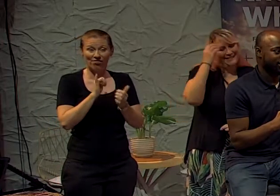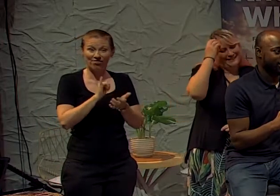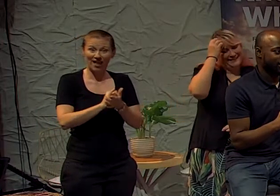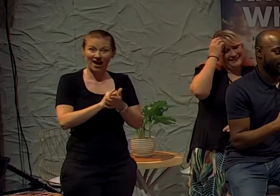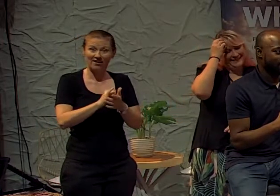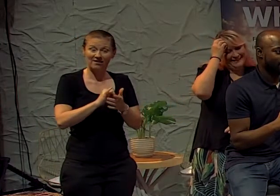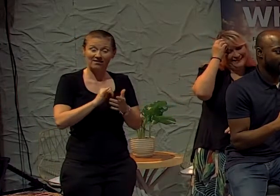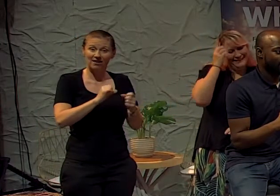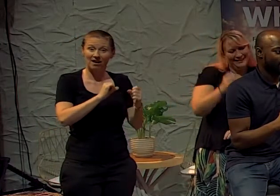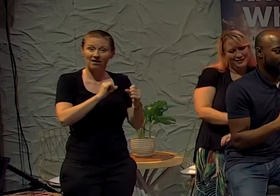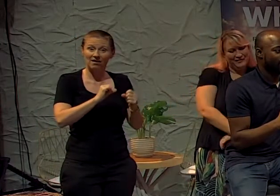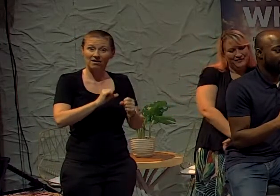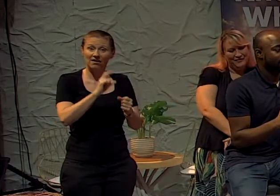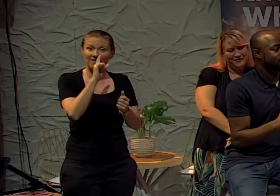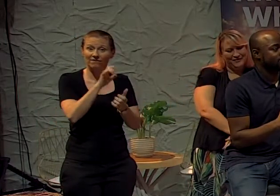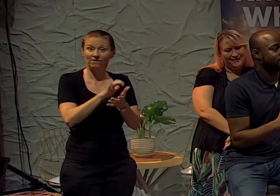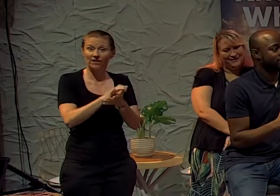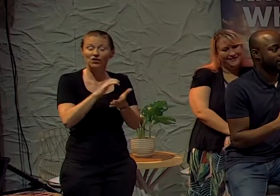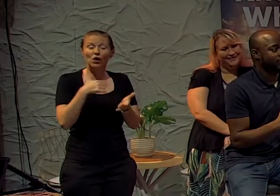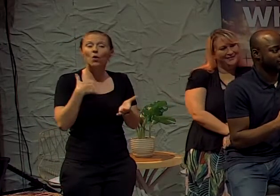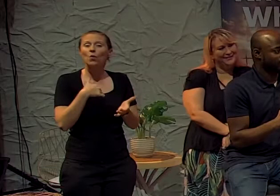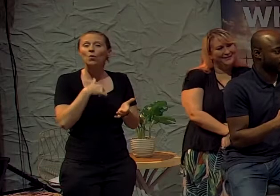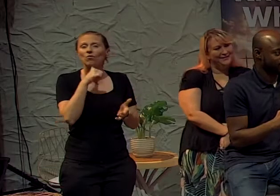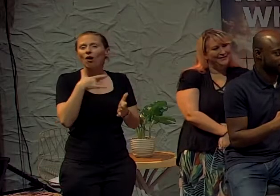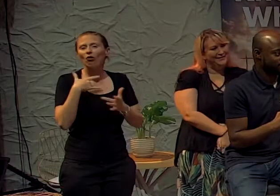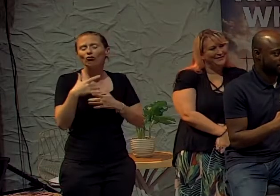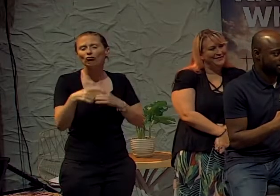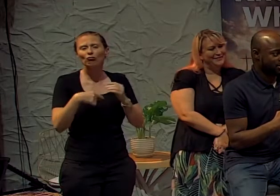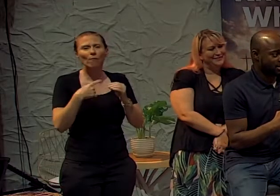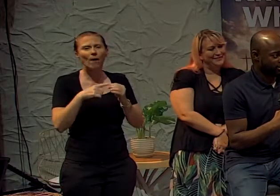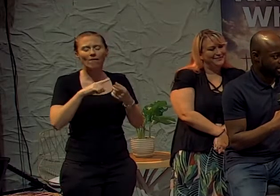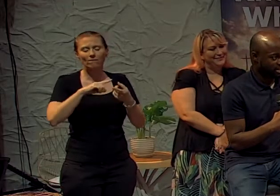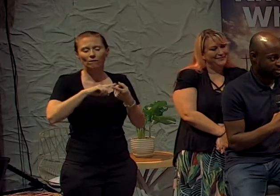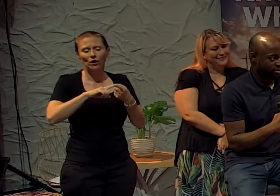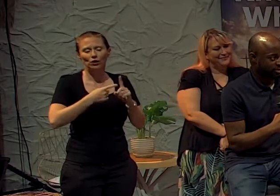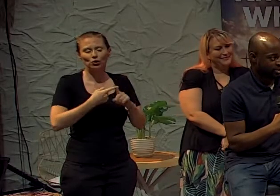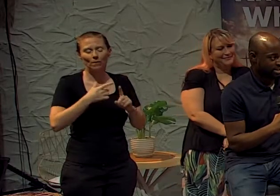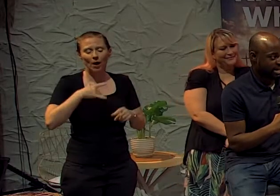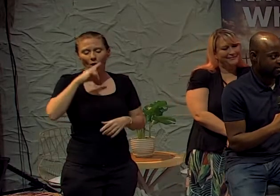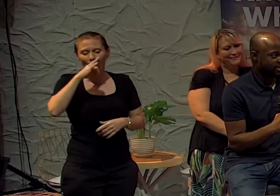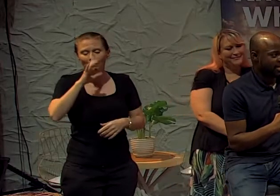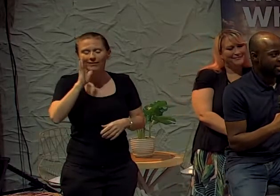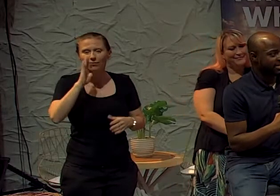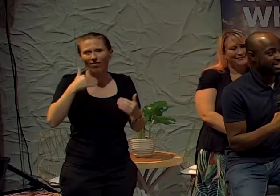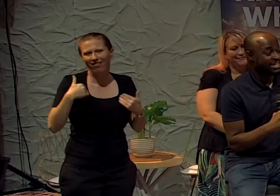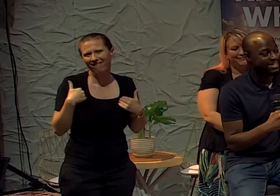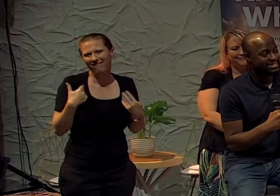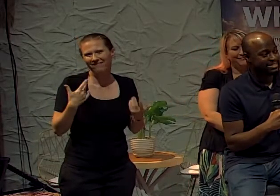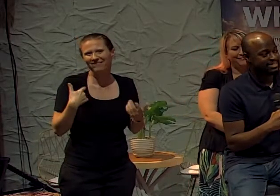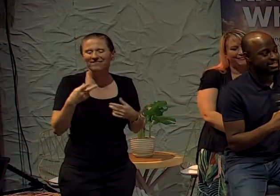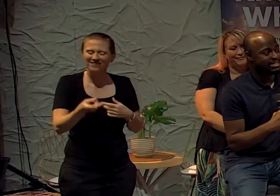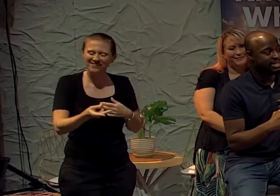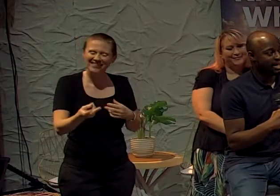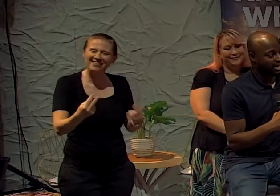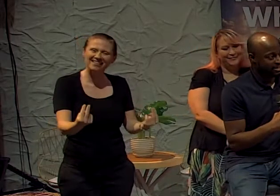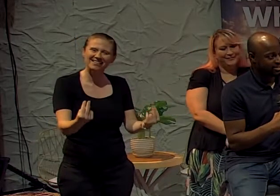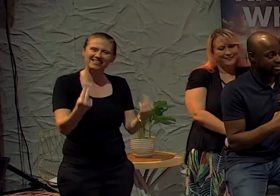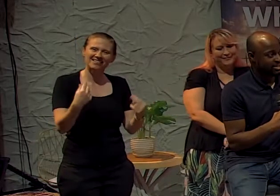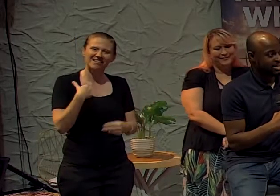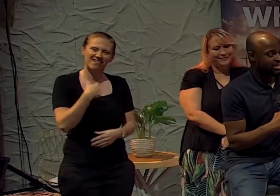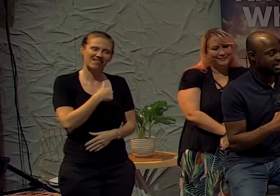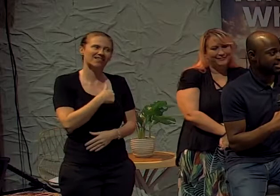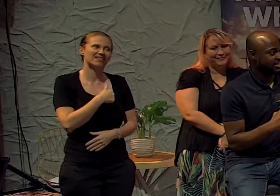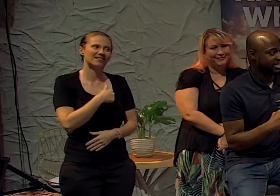conviction, we aren't concerned about the friendships that our kids are going to have. And then they get to see